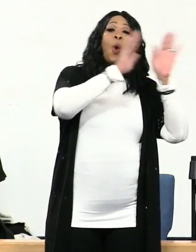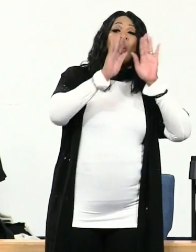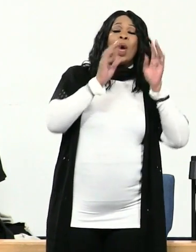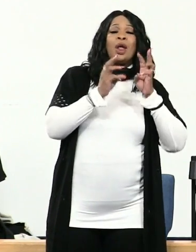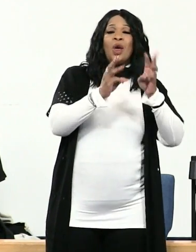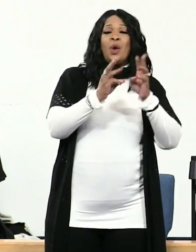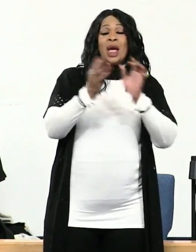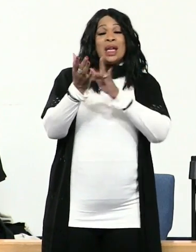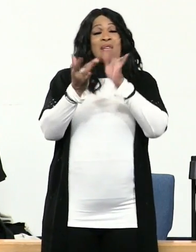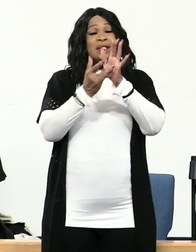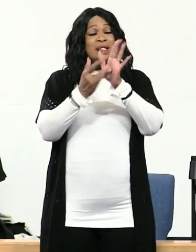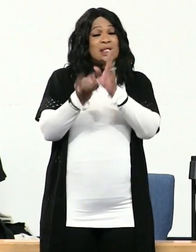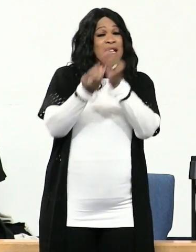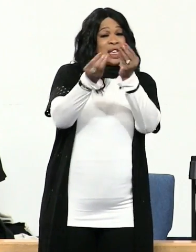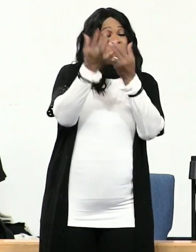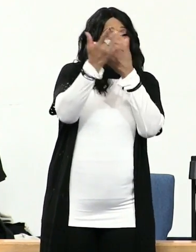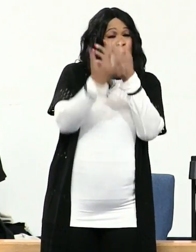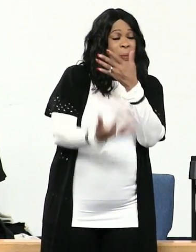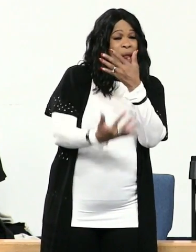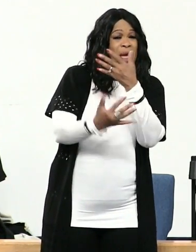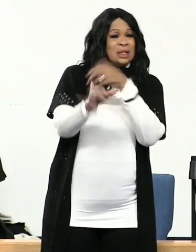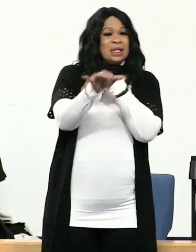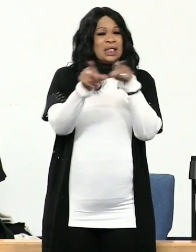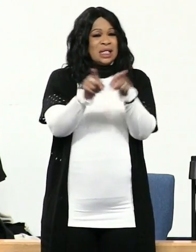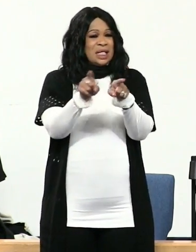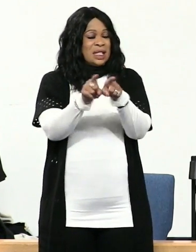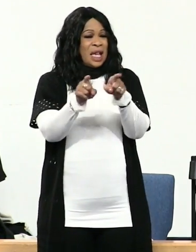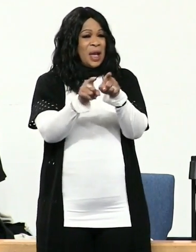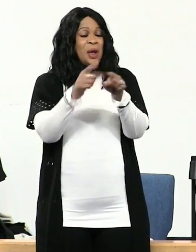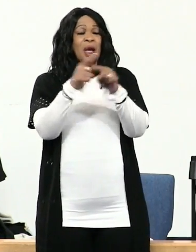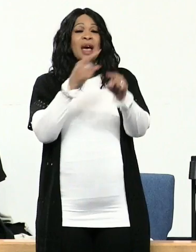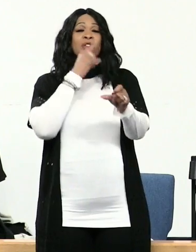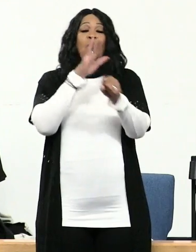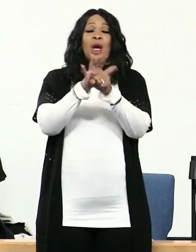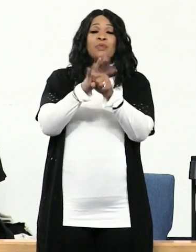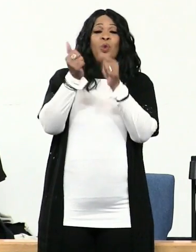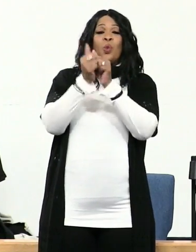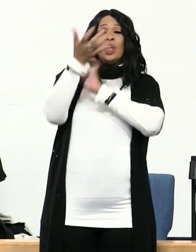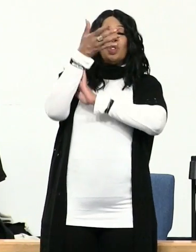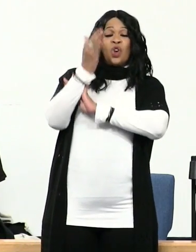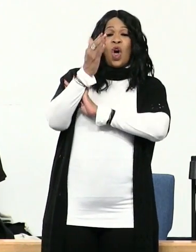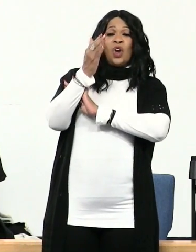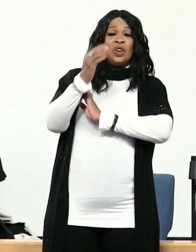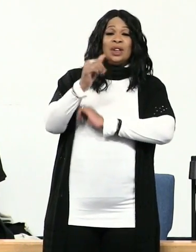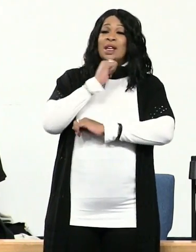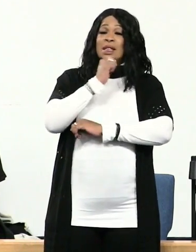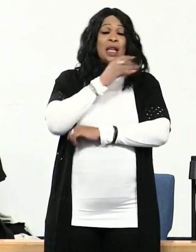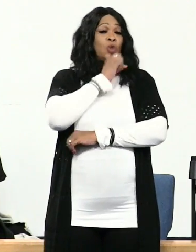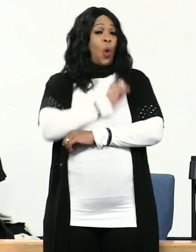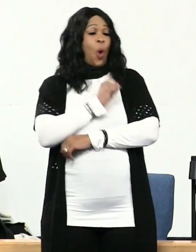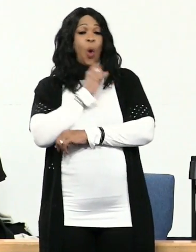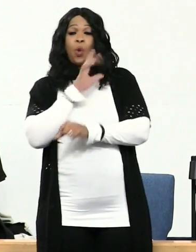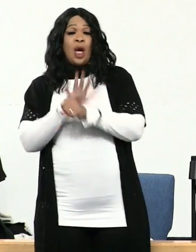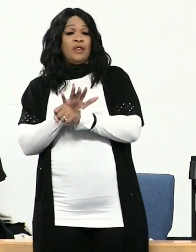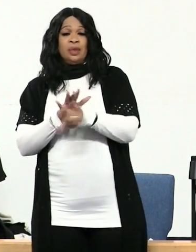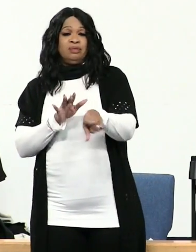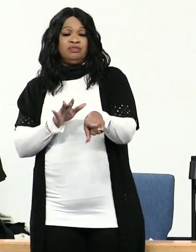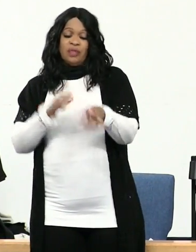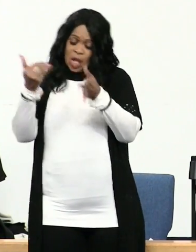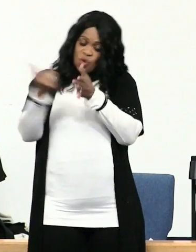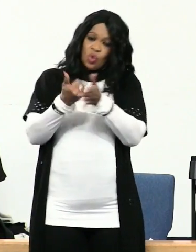Jesus shed blood also enables us to enter into a covenant with God. But it's not the old covenant, it's the